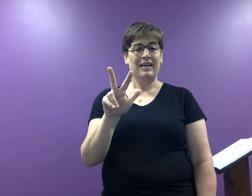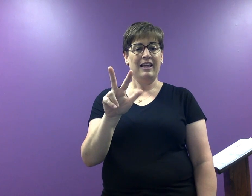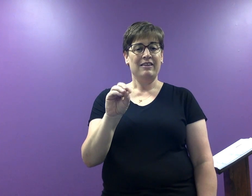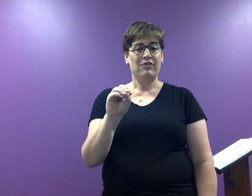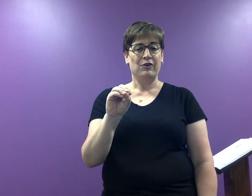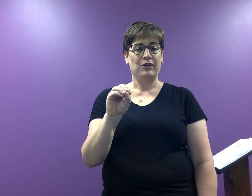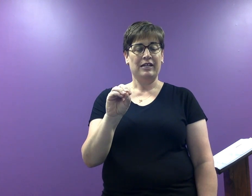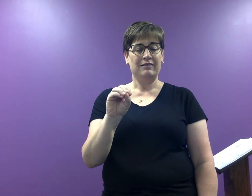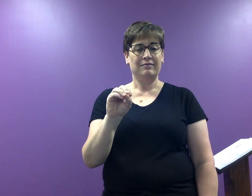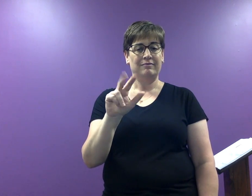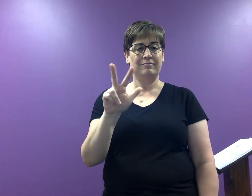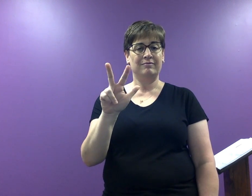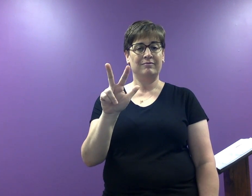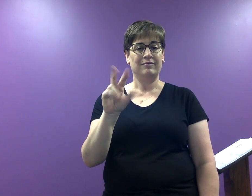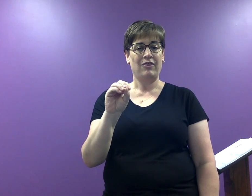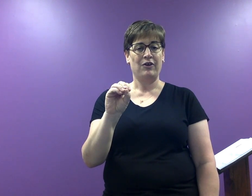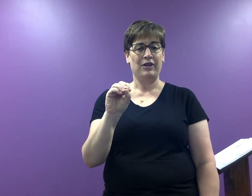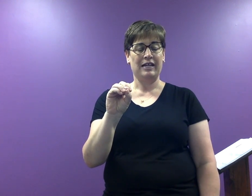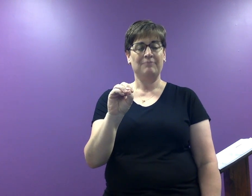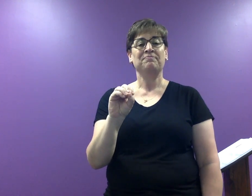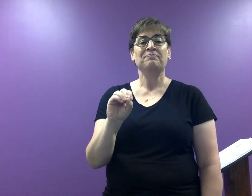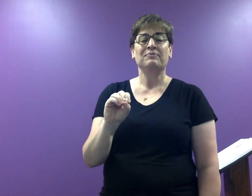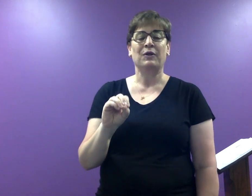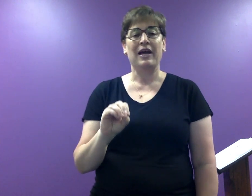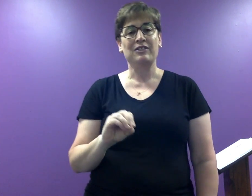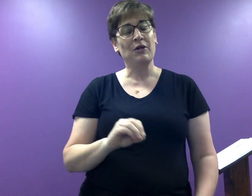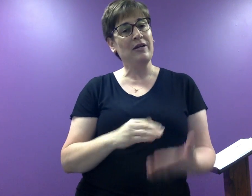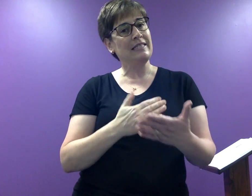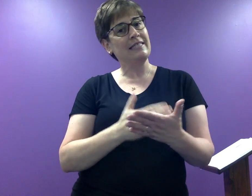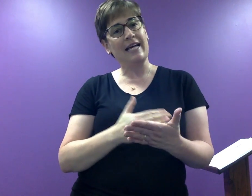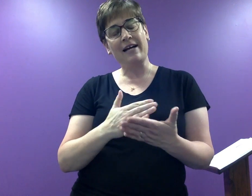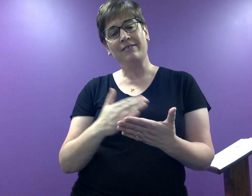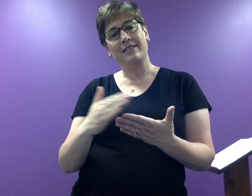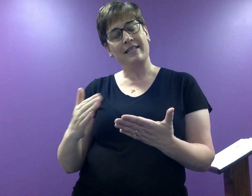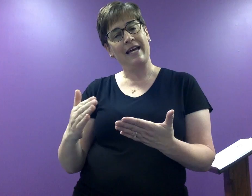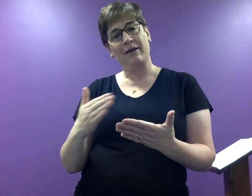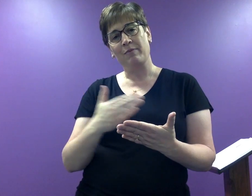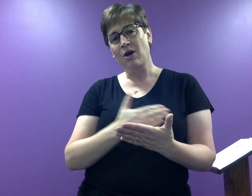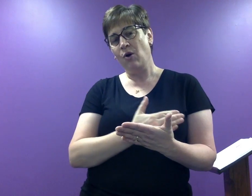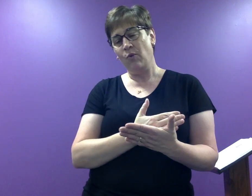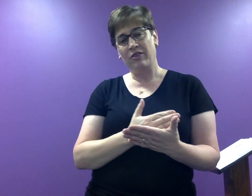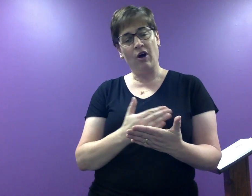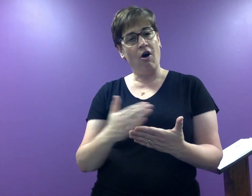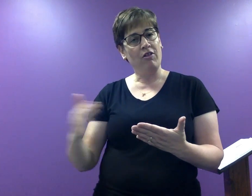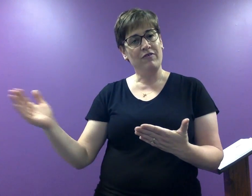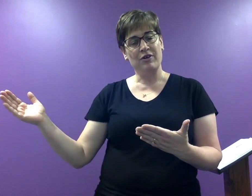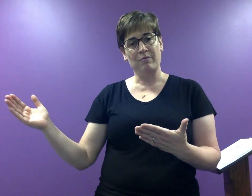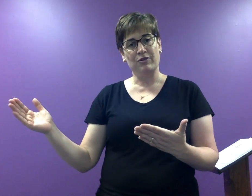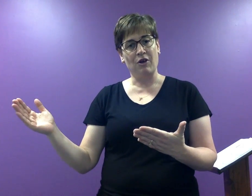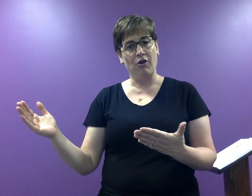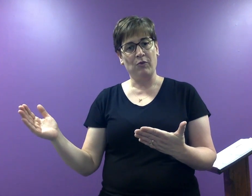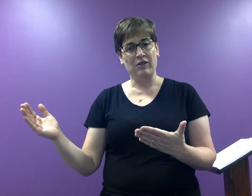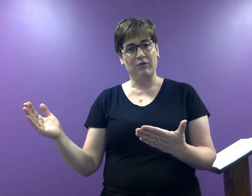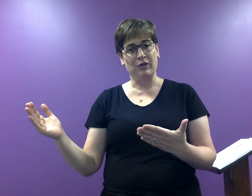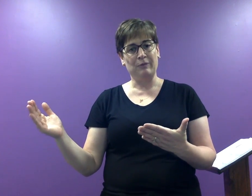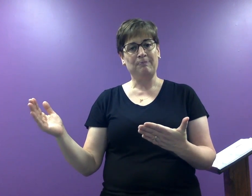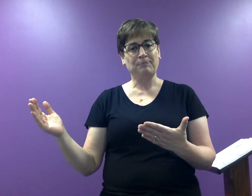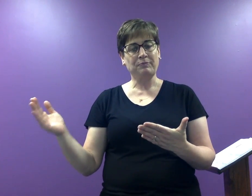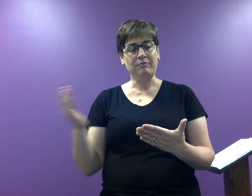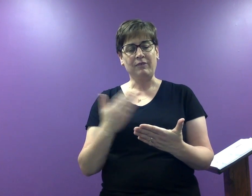and then 30. 30. Okay, so it's exactly the same with all of your numbers all the way through. It